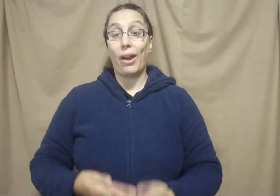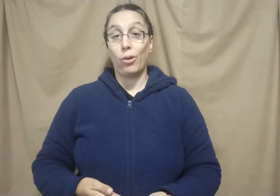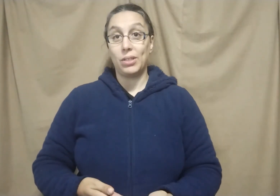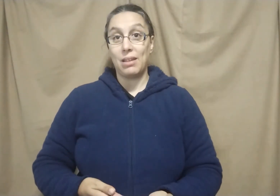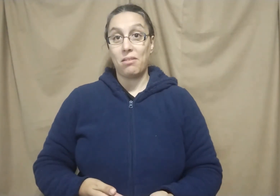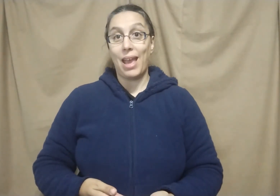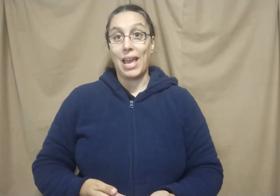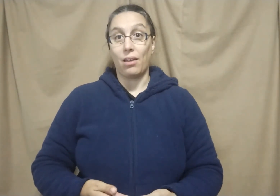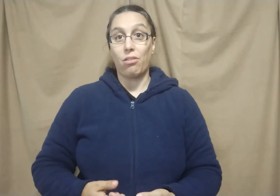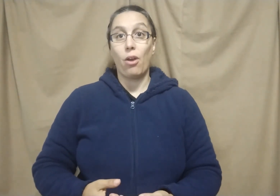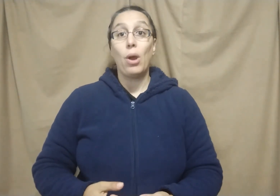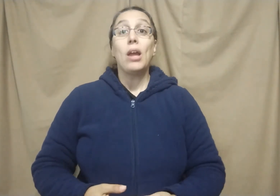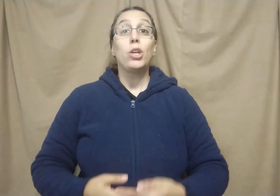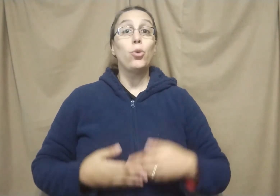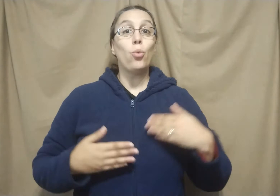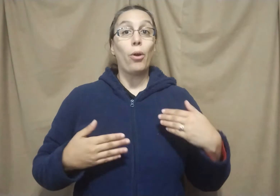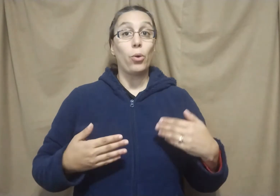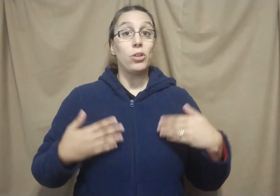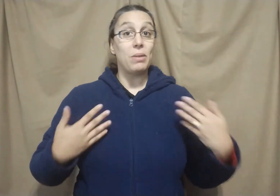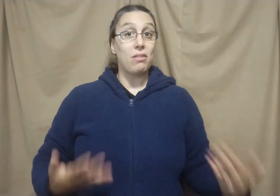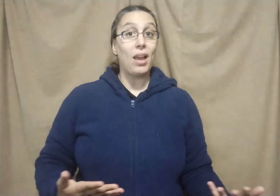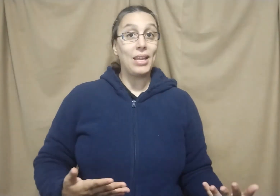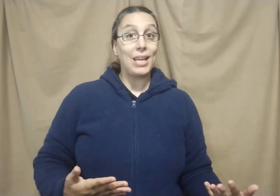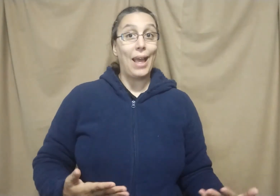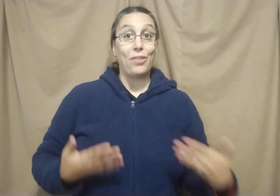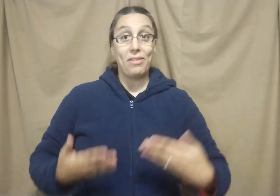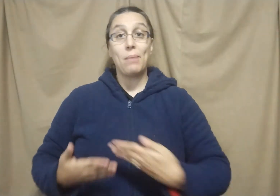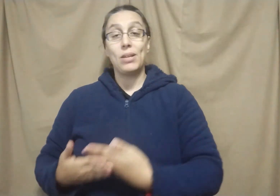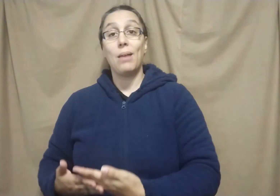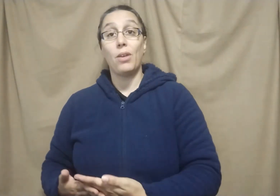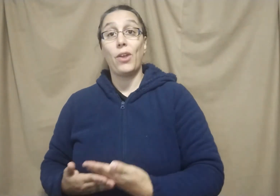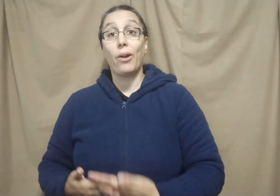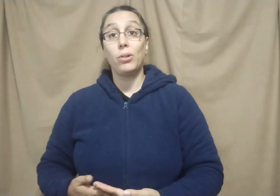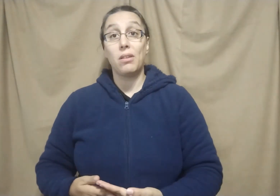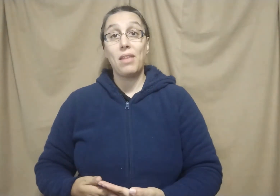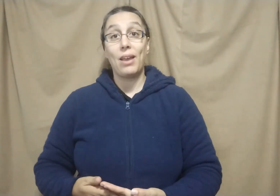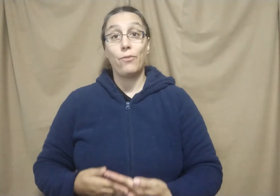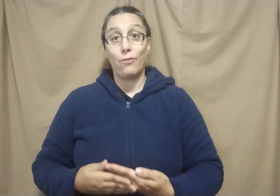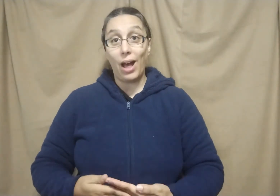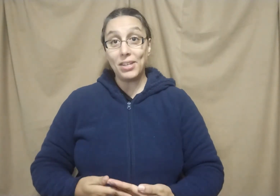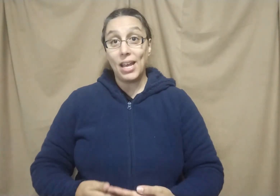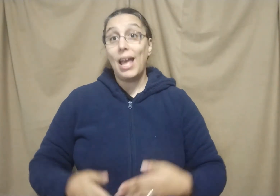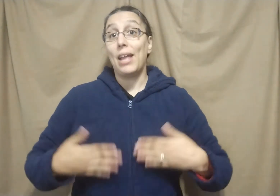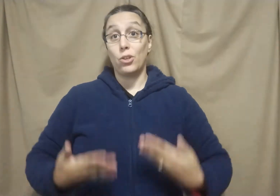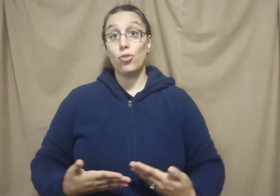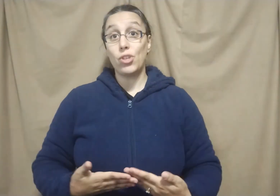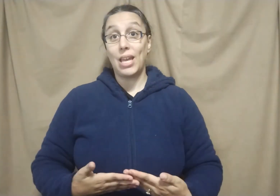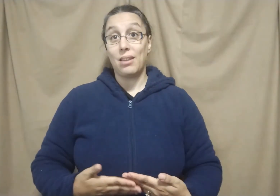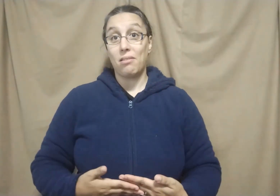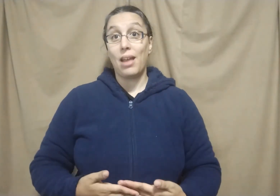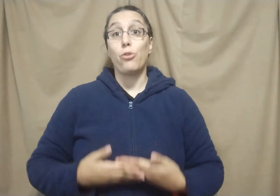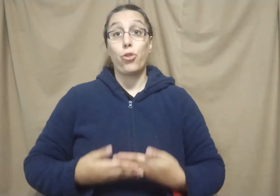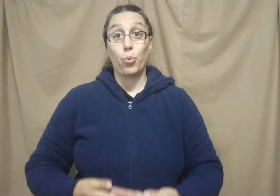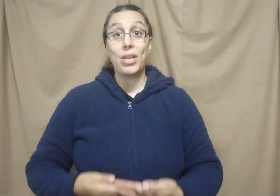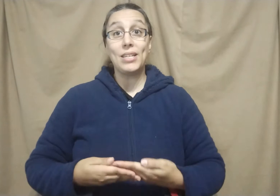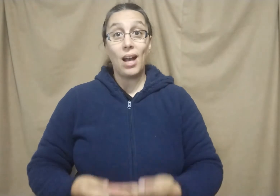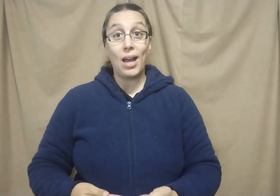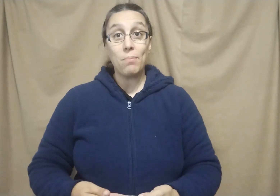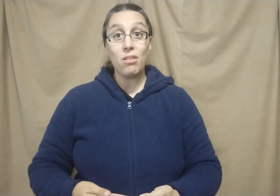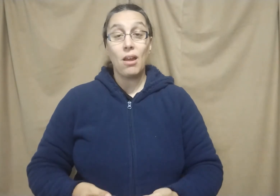herald is saying. So you are going to be signing at the same time that the herald is saying vivat, and usually it is said 3 times.